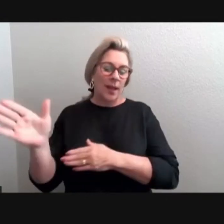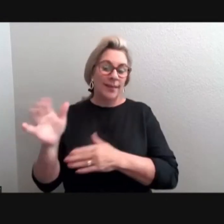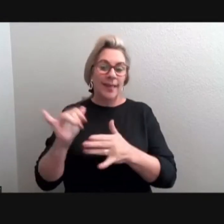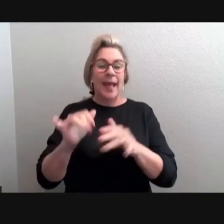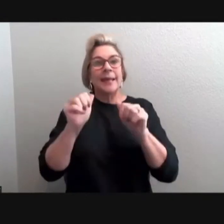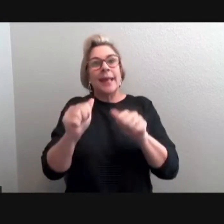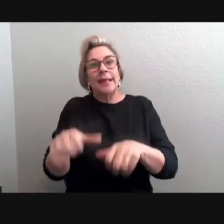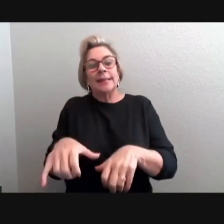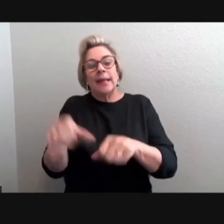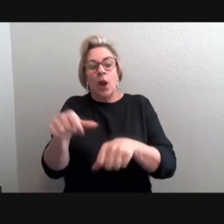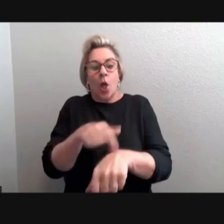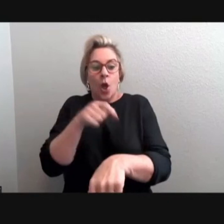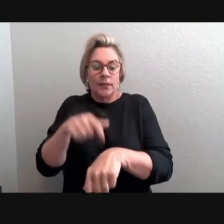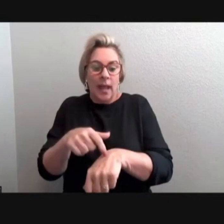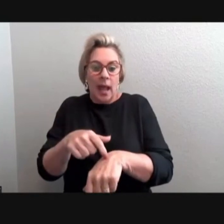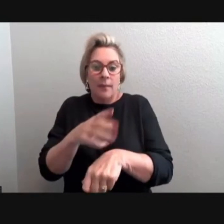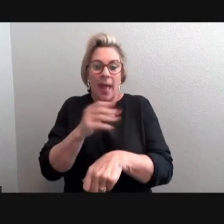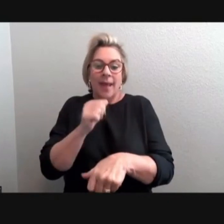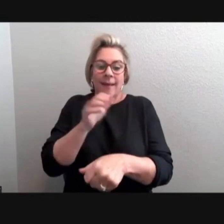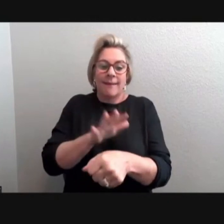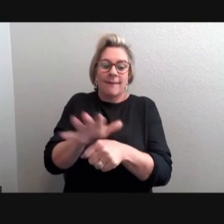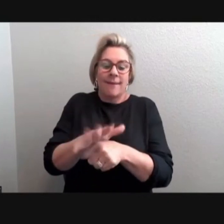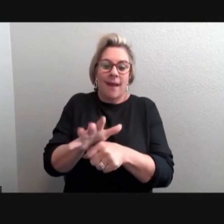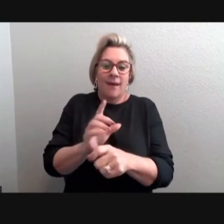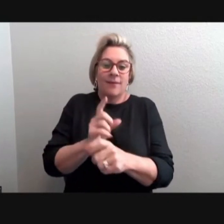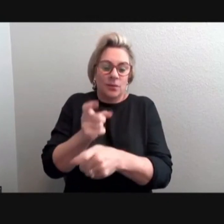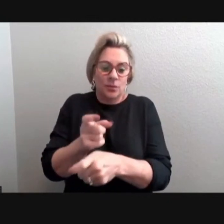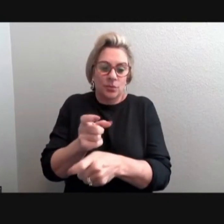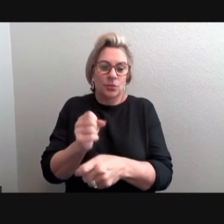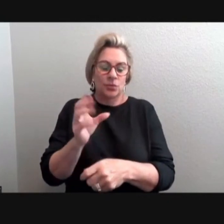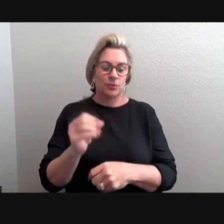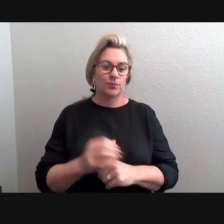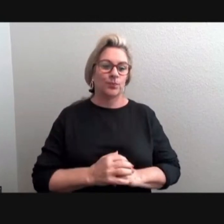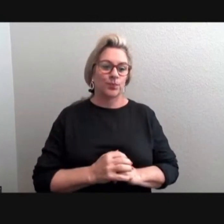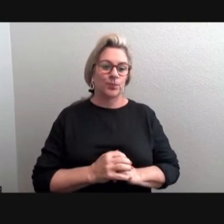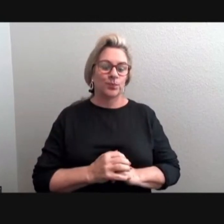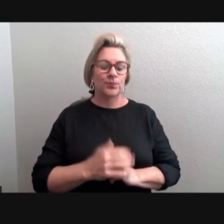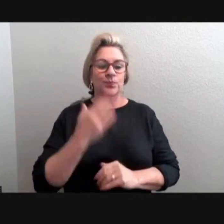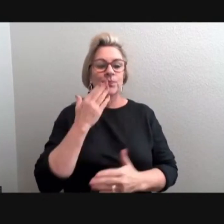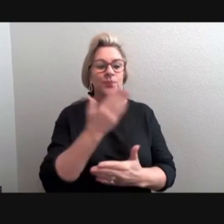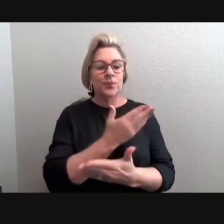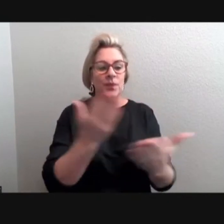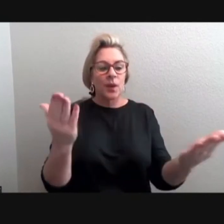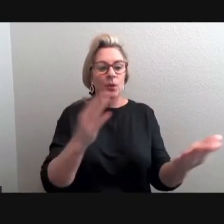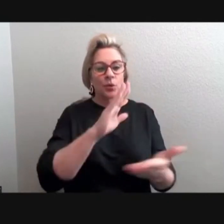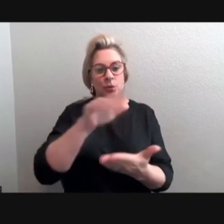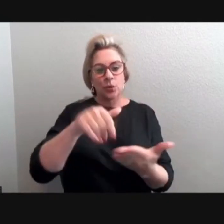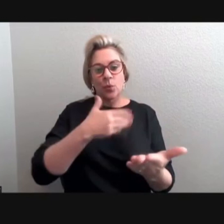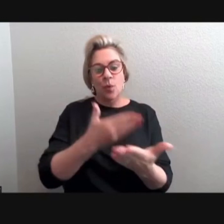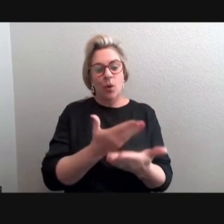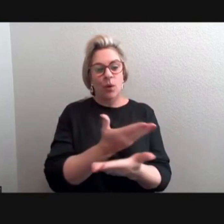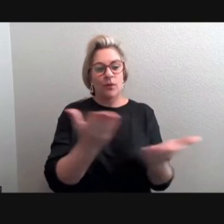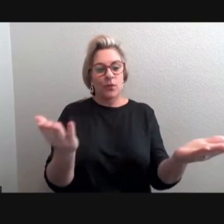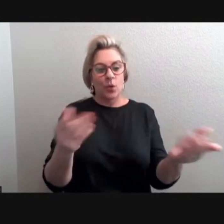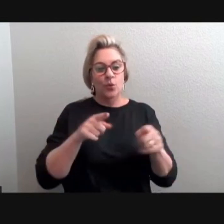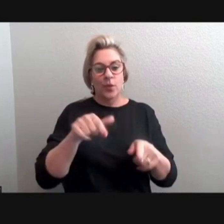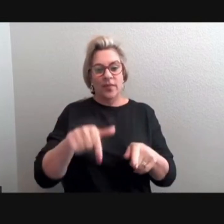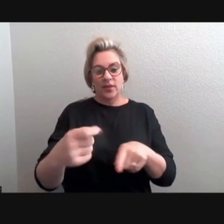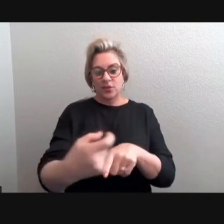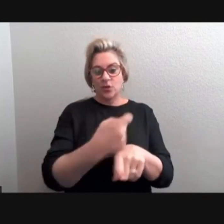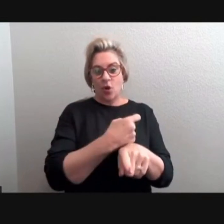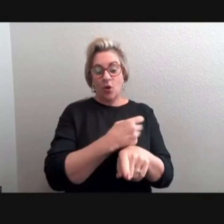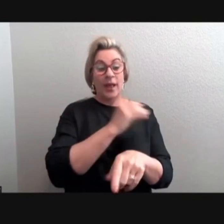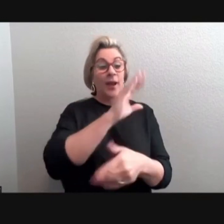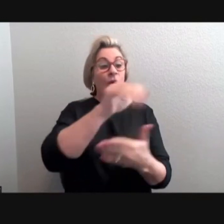them some compensation, a small fraction of what they've lost. Thank you to all of those on this call and to every donor